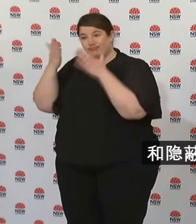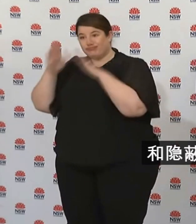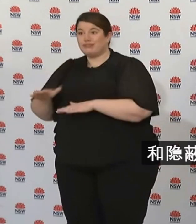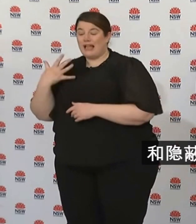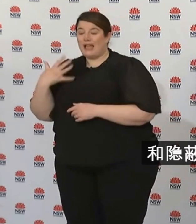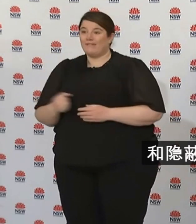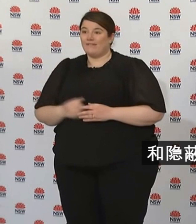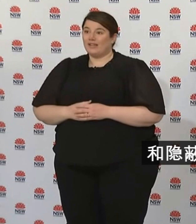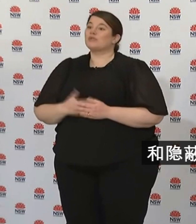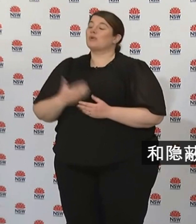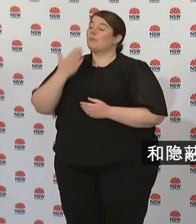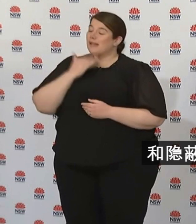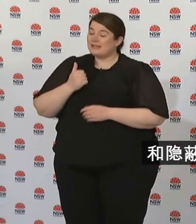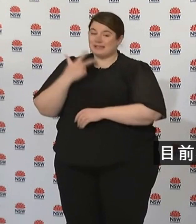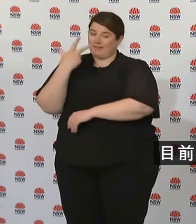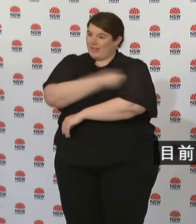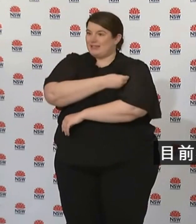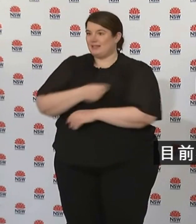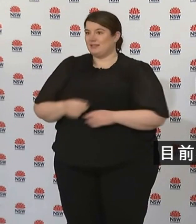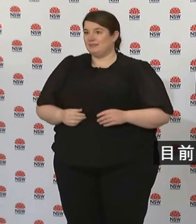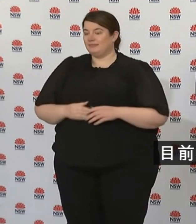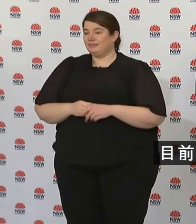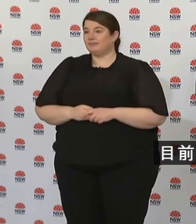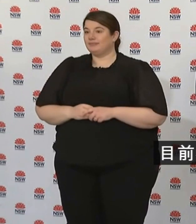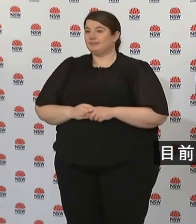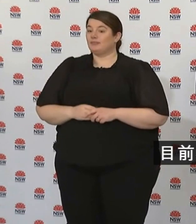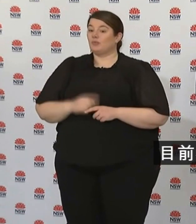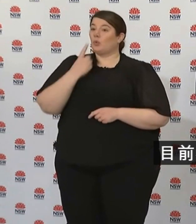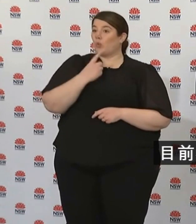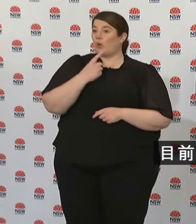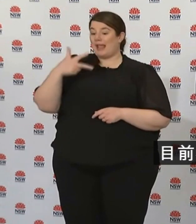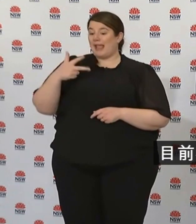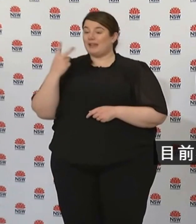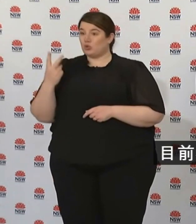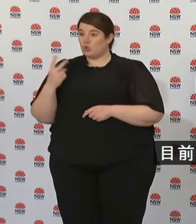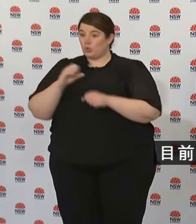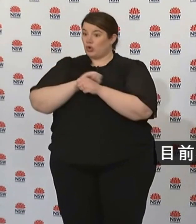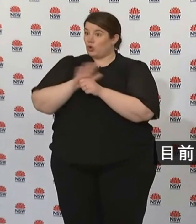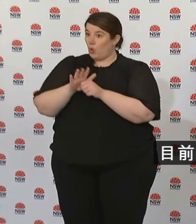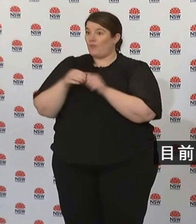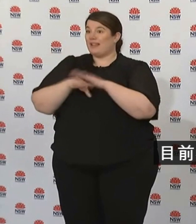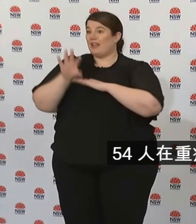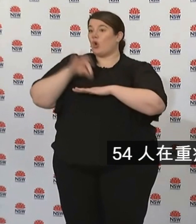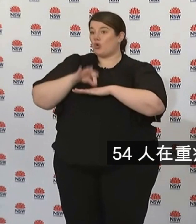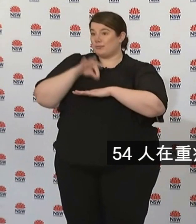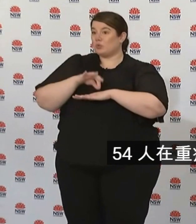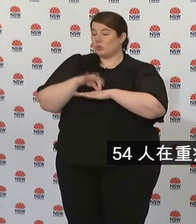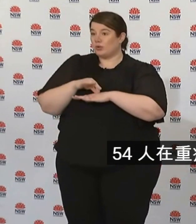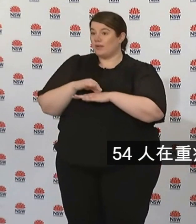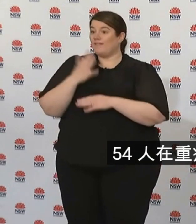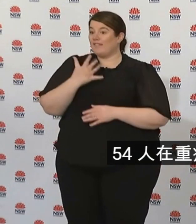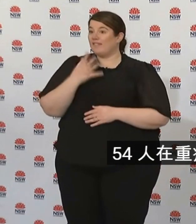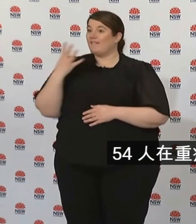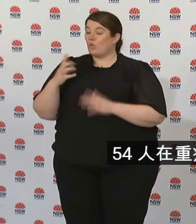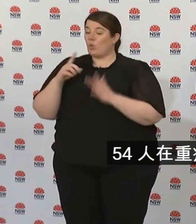please get vaccinated. There are currently 182 COVID cases admitted to hospital, 54 people